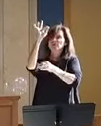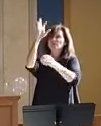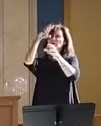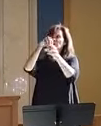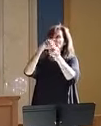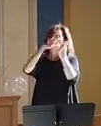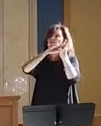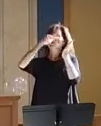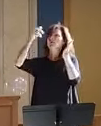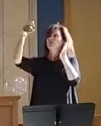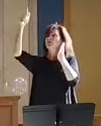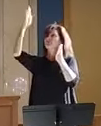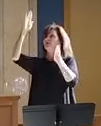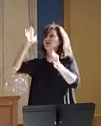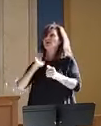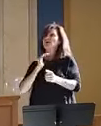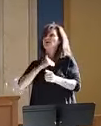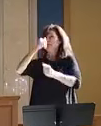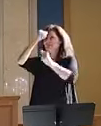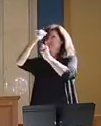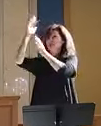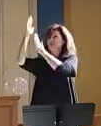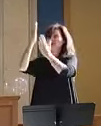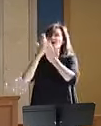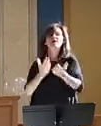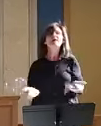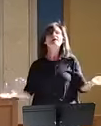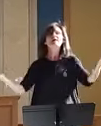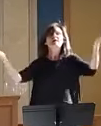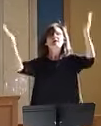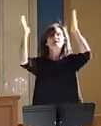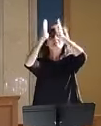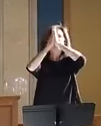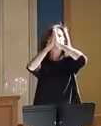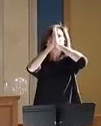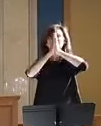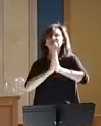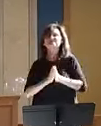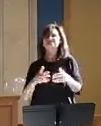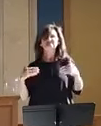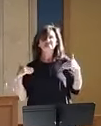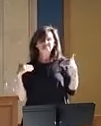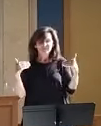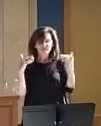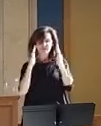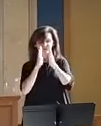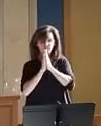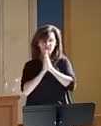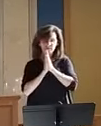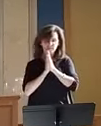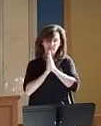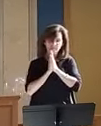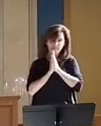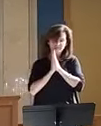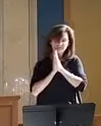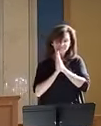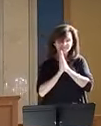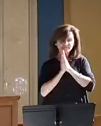the glory of God the Father. Amen. Let us pray.